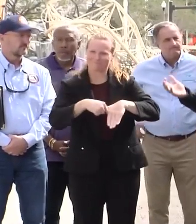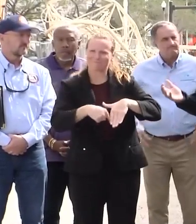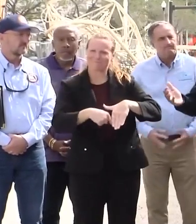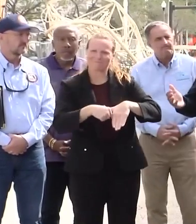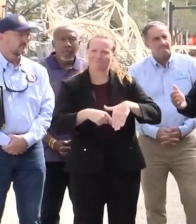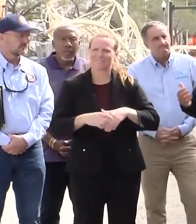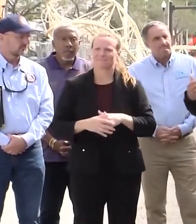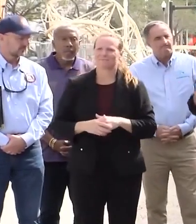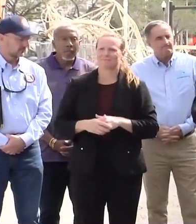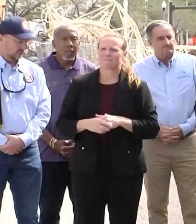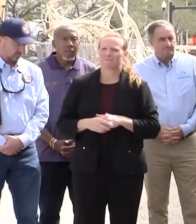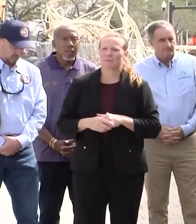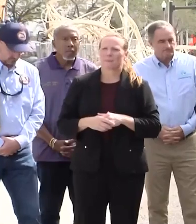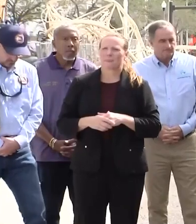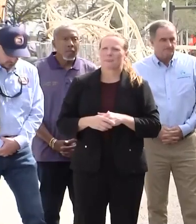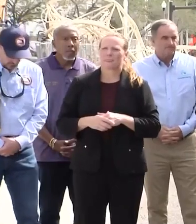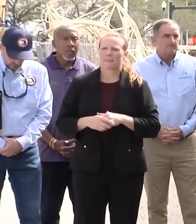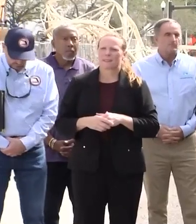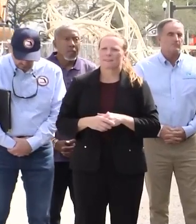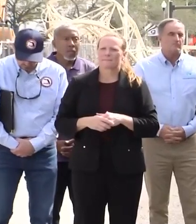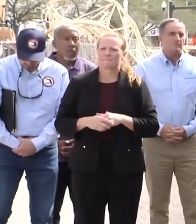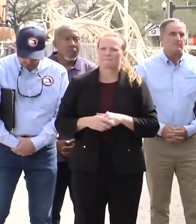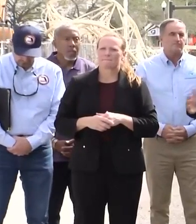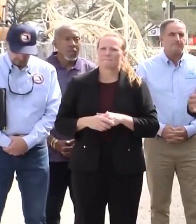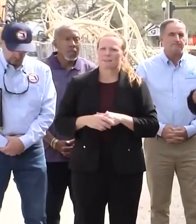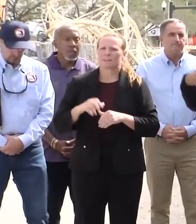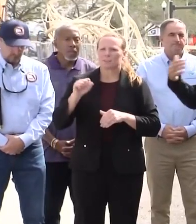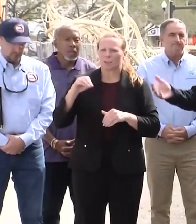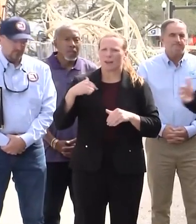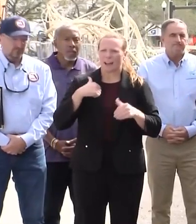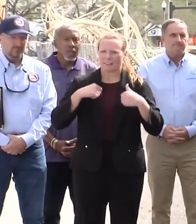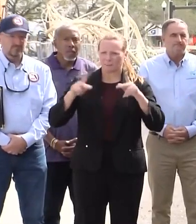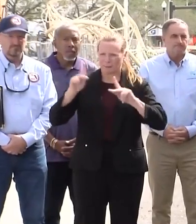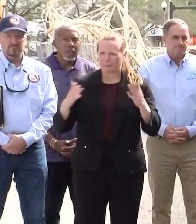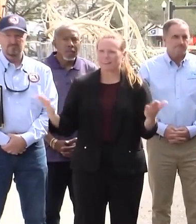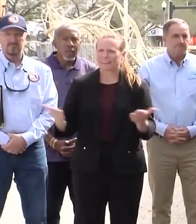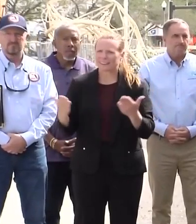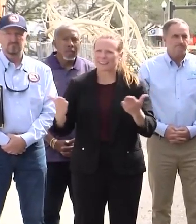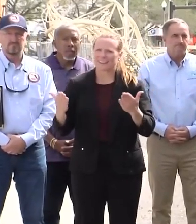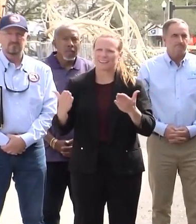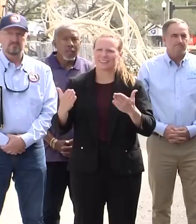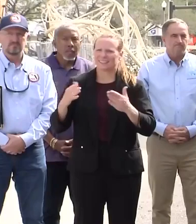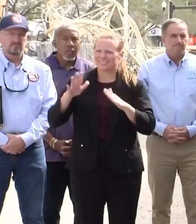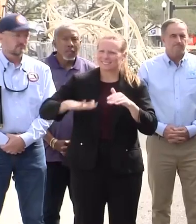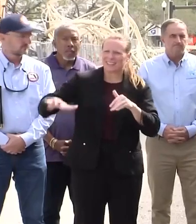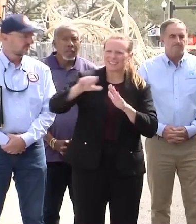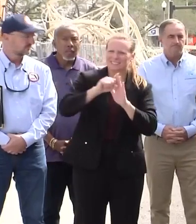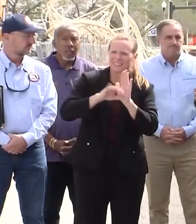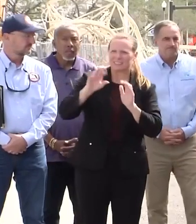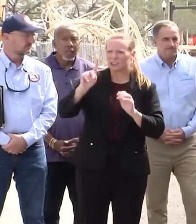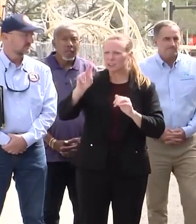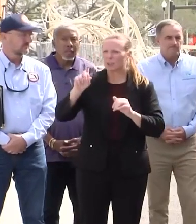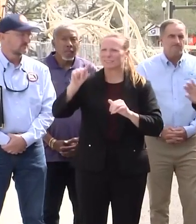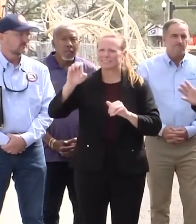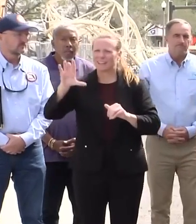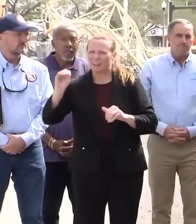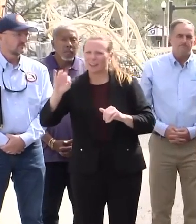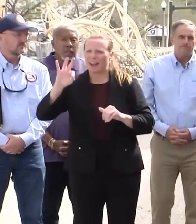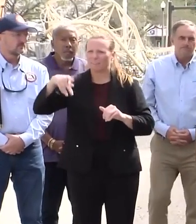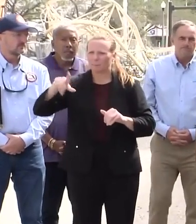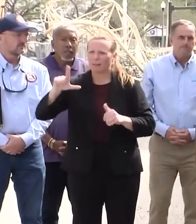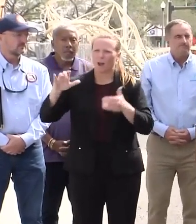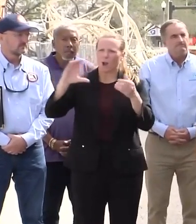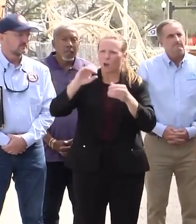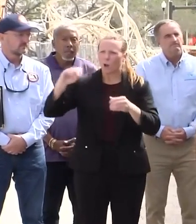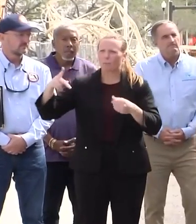So when you're doing, so they have all the, we have all the people in here, statewide, Duke, TECO, FPL, co-ops, munis, and